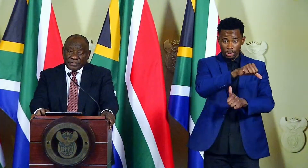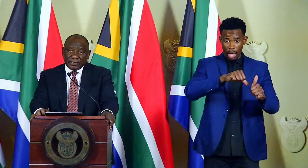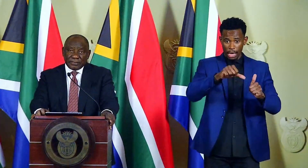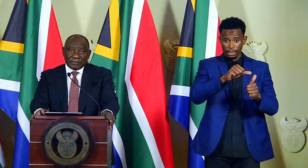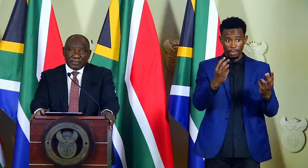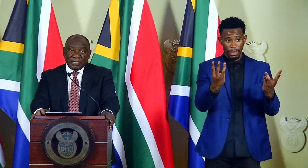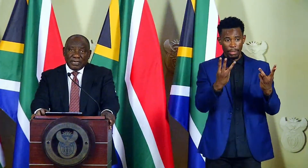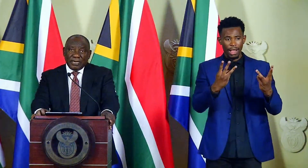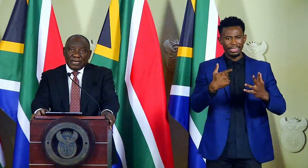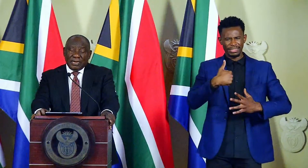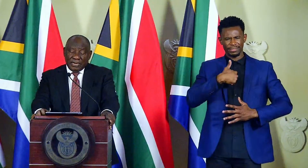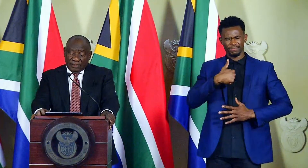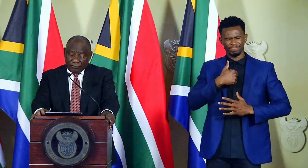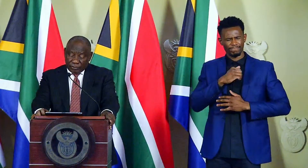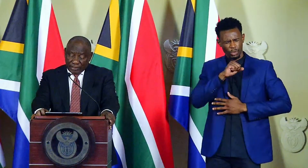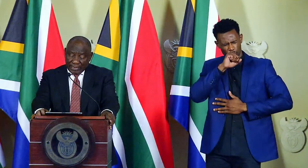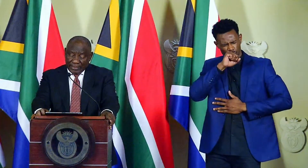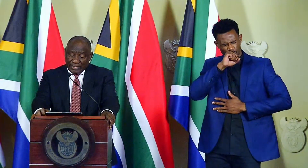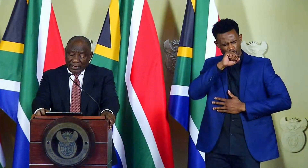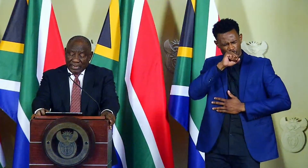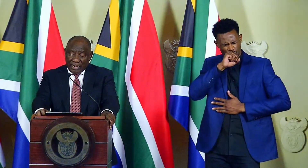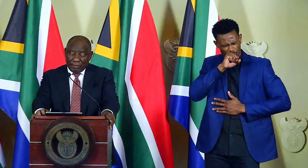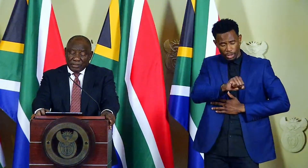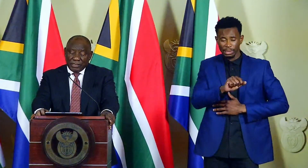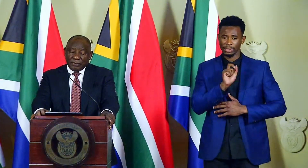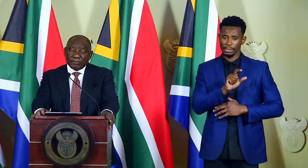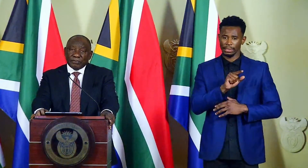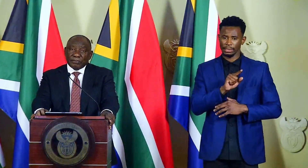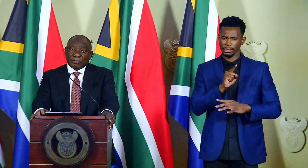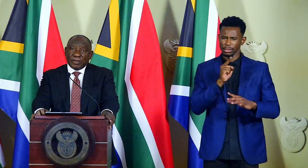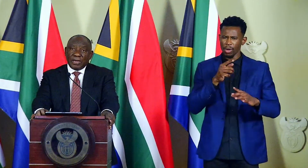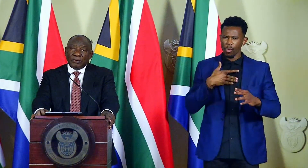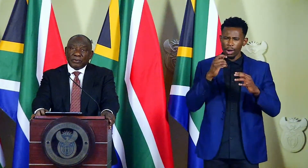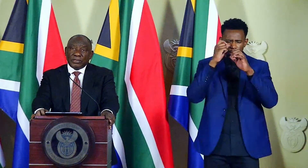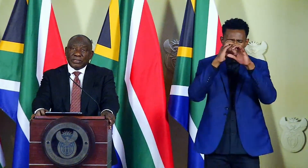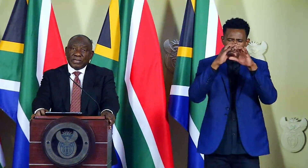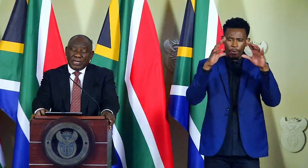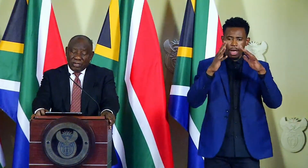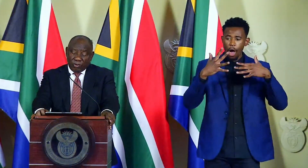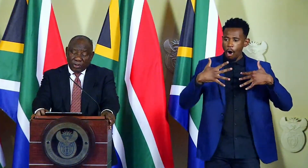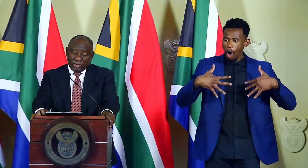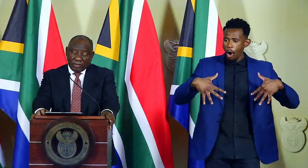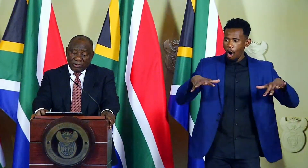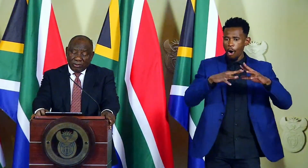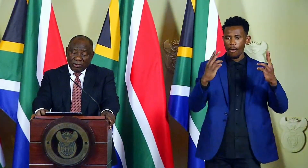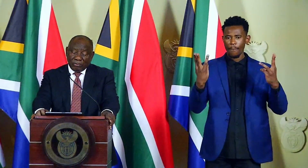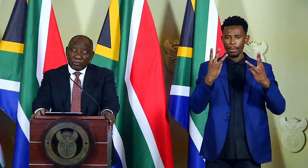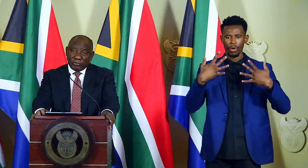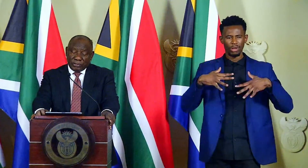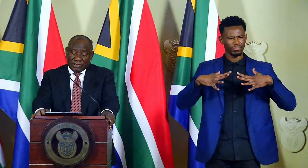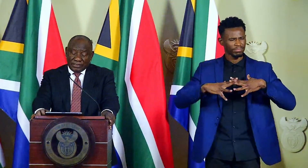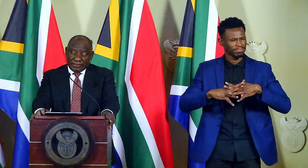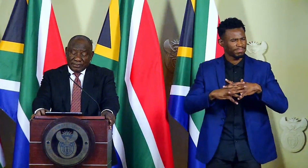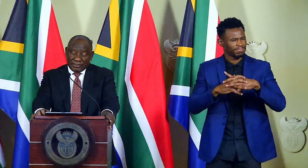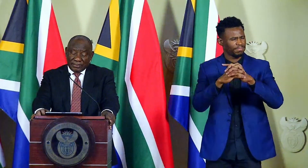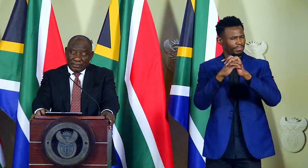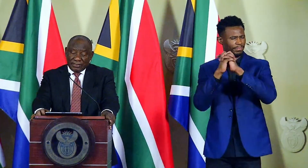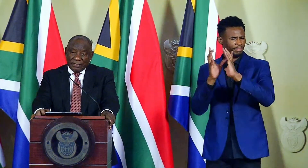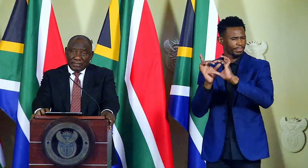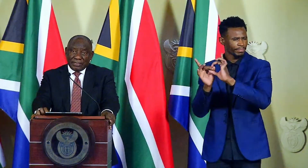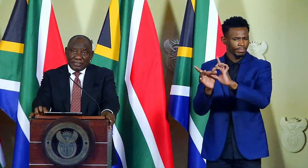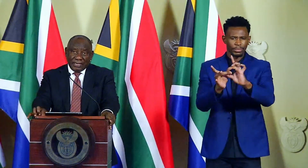all persons live together in harmony and with equal